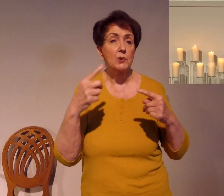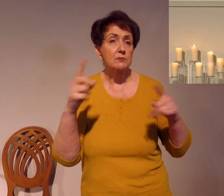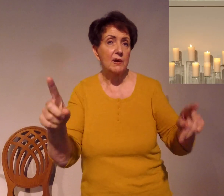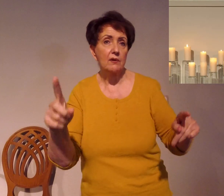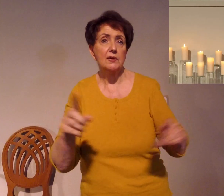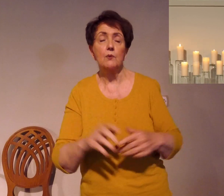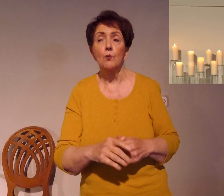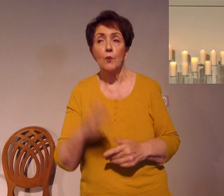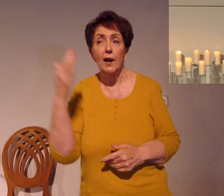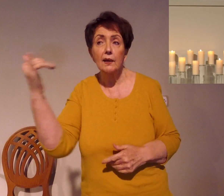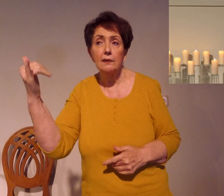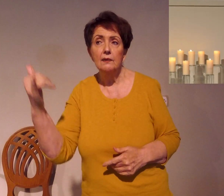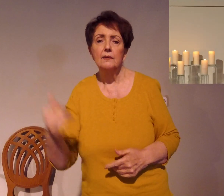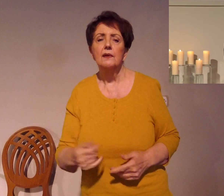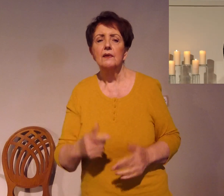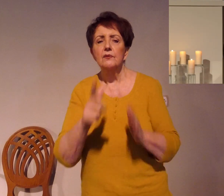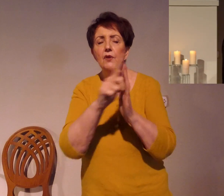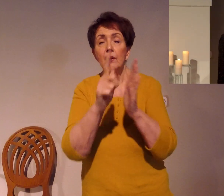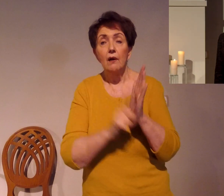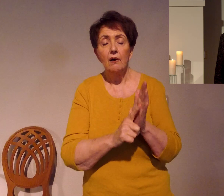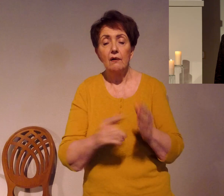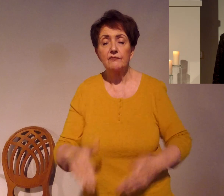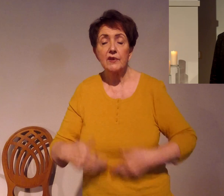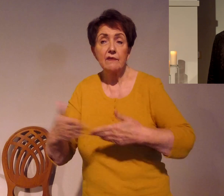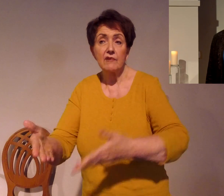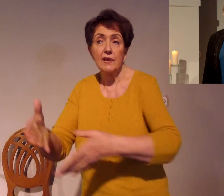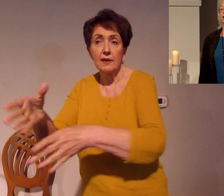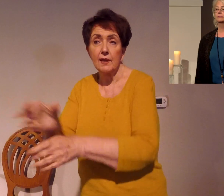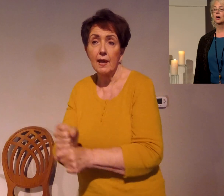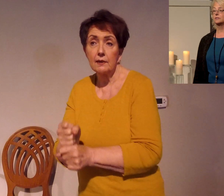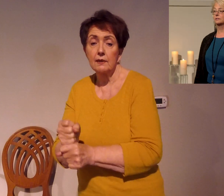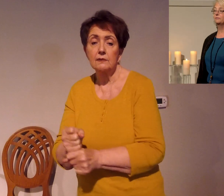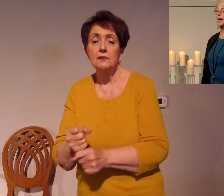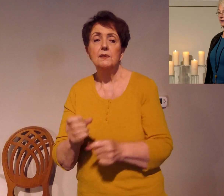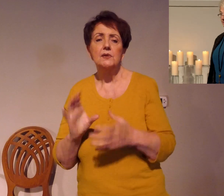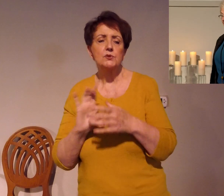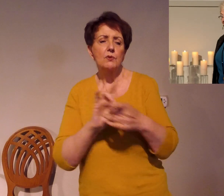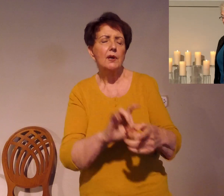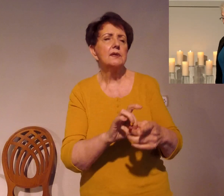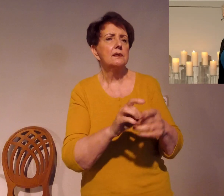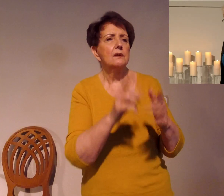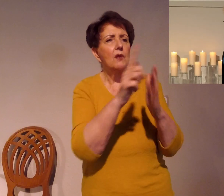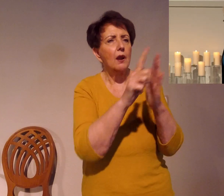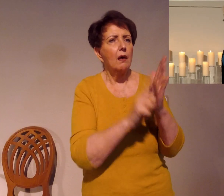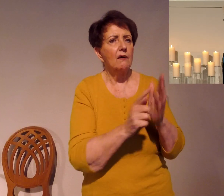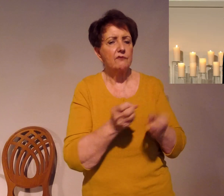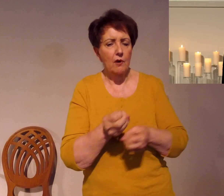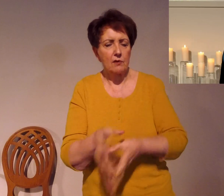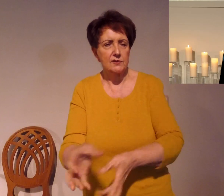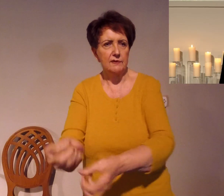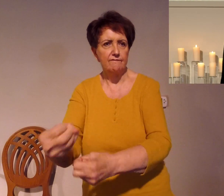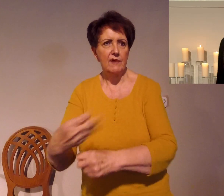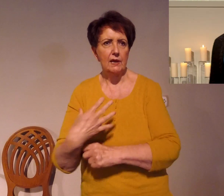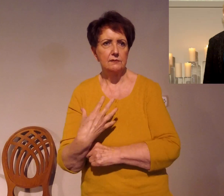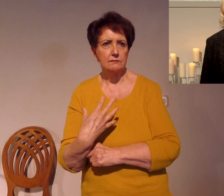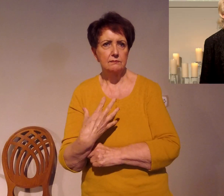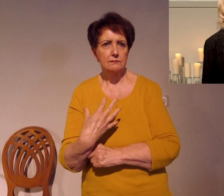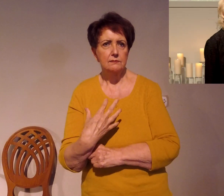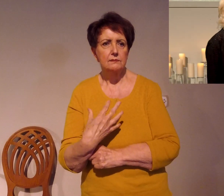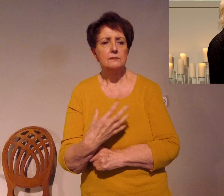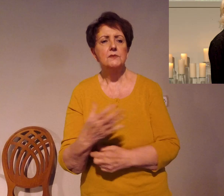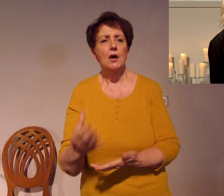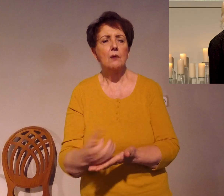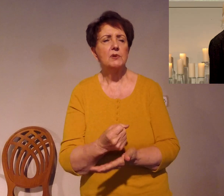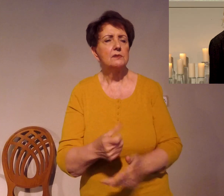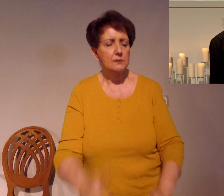prosperity because the law of giving and receiving is actually part of the law of cause and effect. And the opportunity to